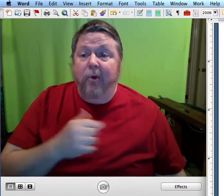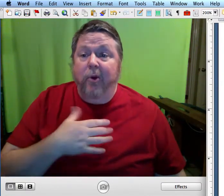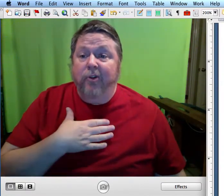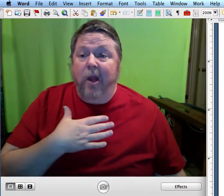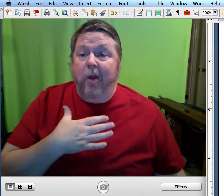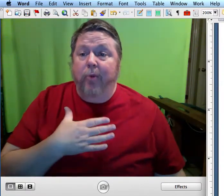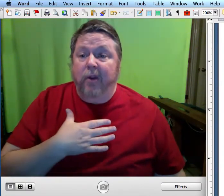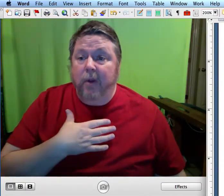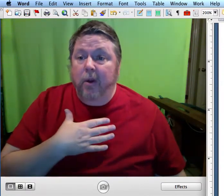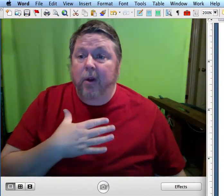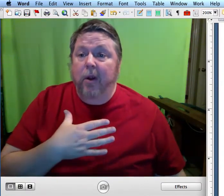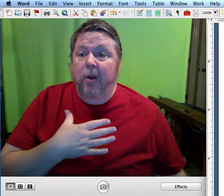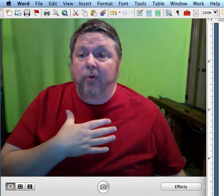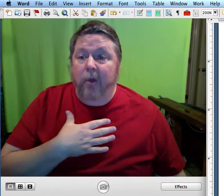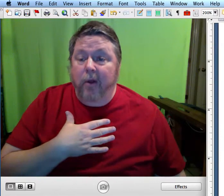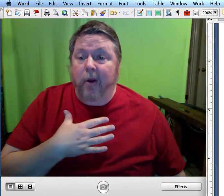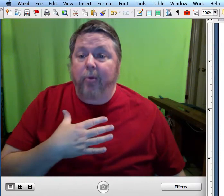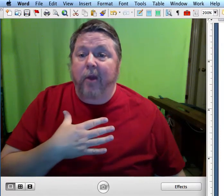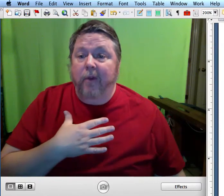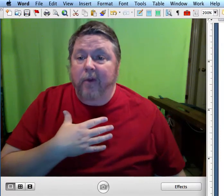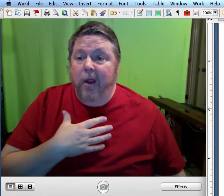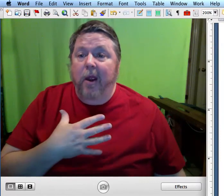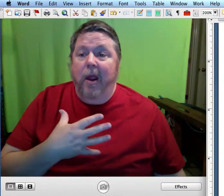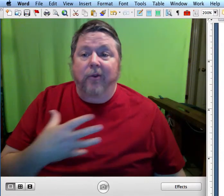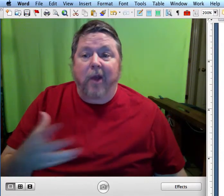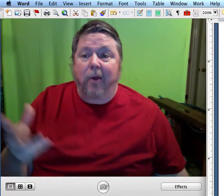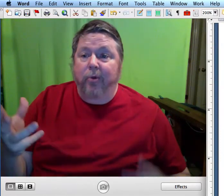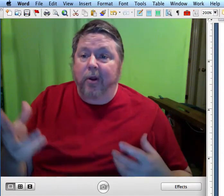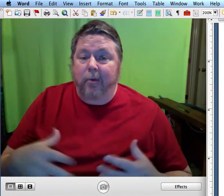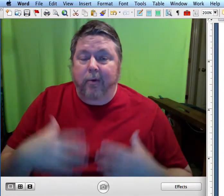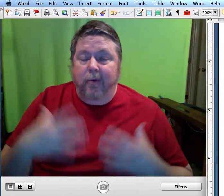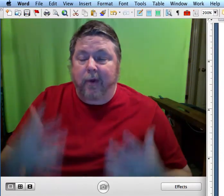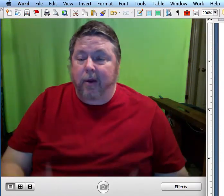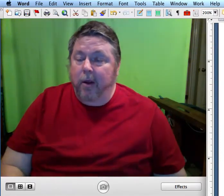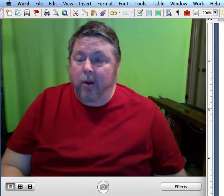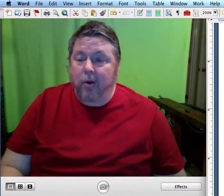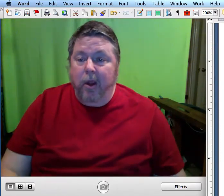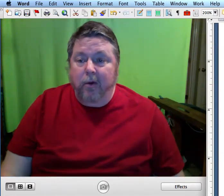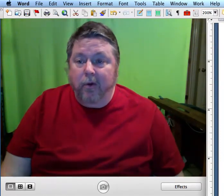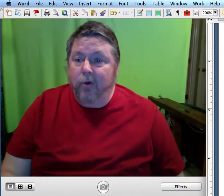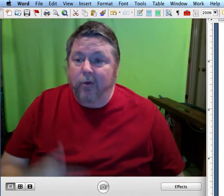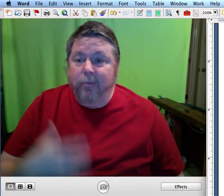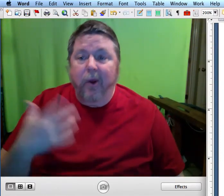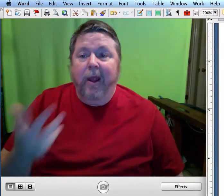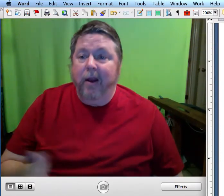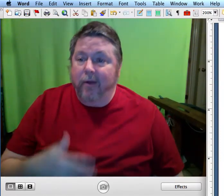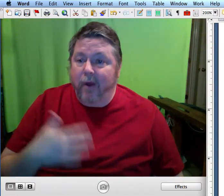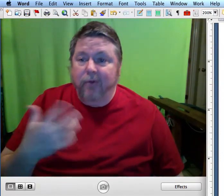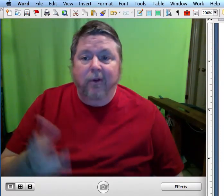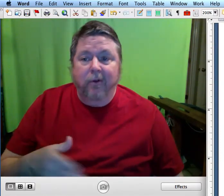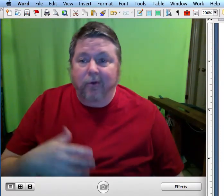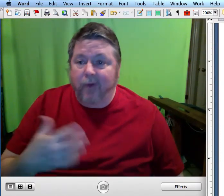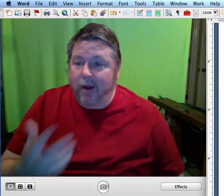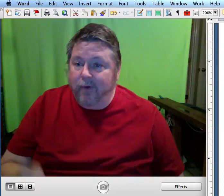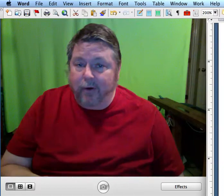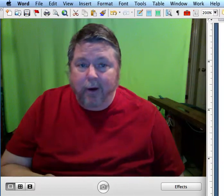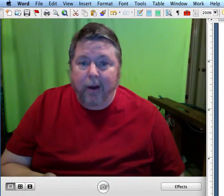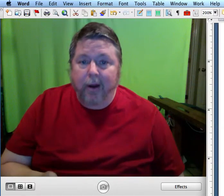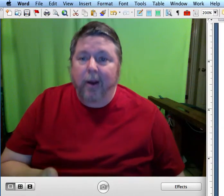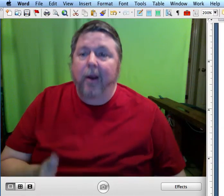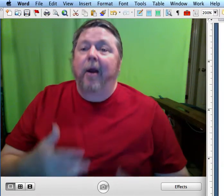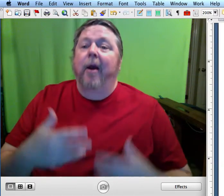they were doing shallow breaths through the entire process. And shallow breathing, it's like, okay, so you're just barely getting enough oxygen to survive